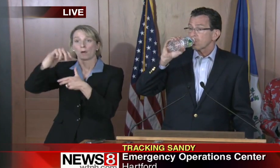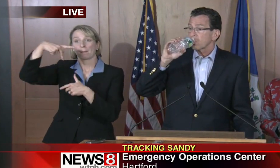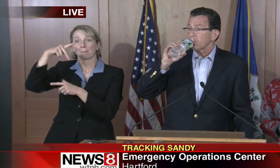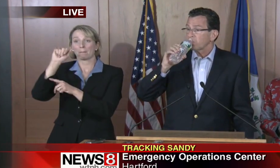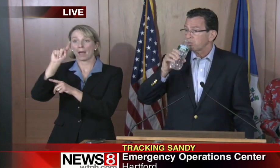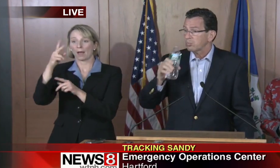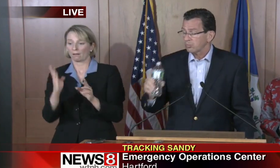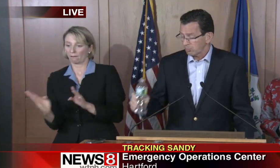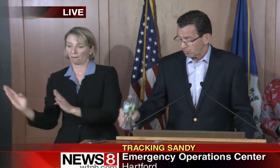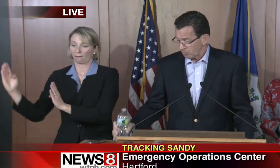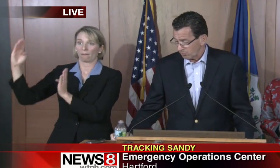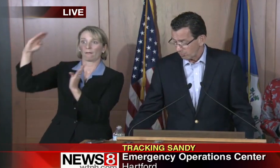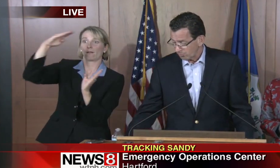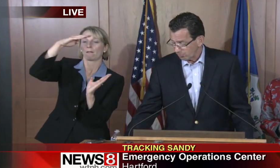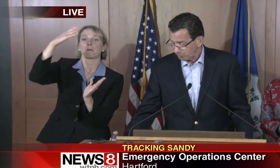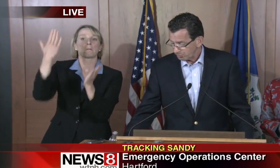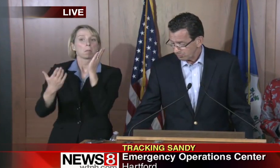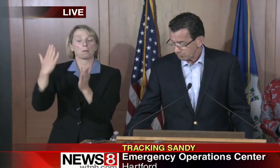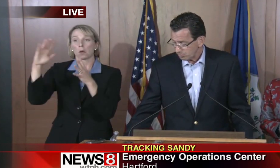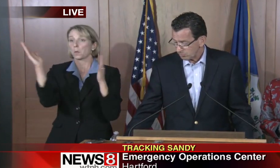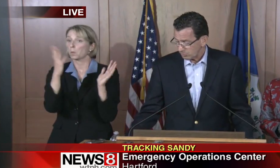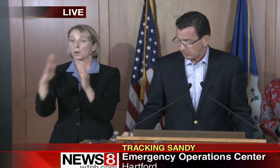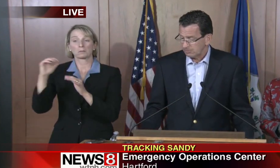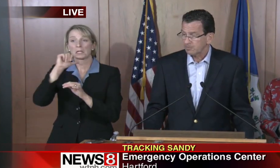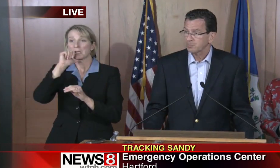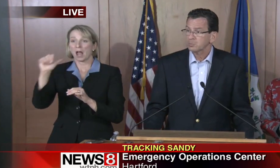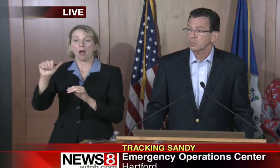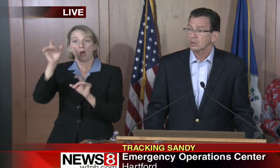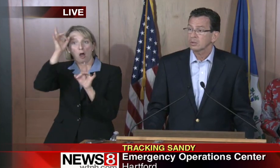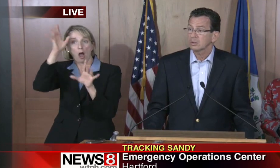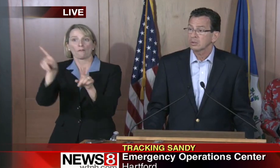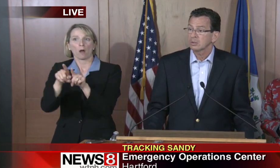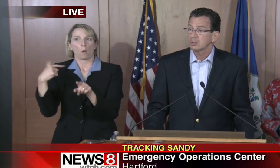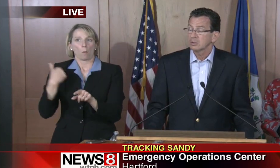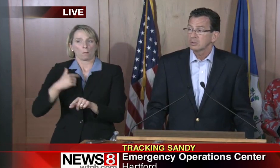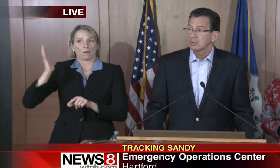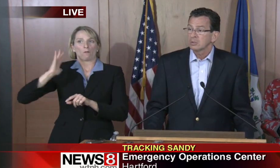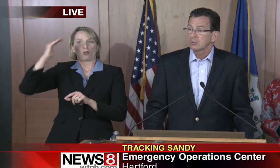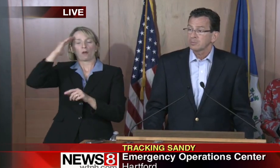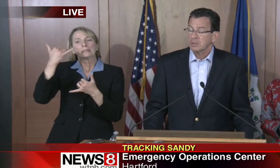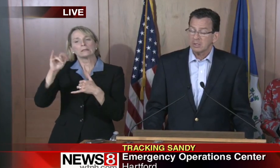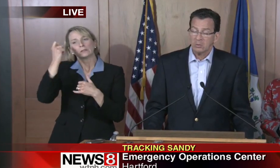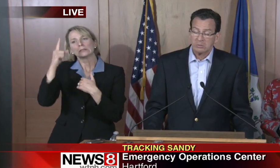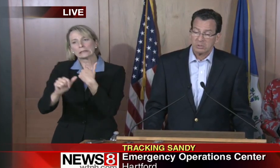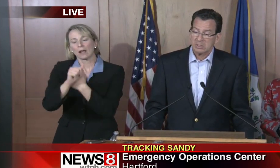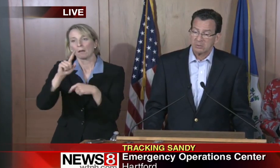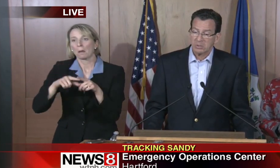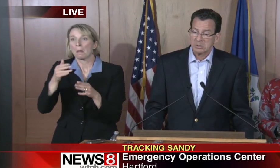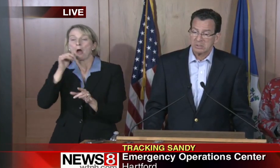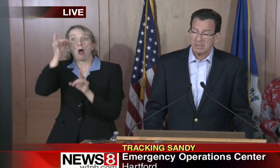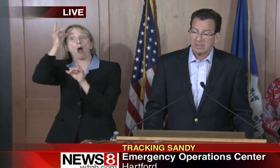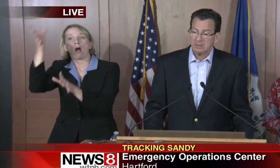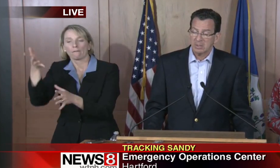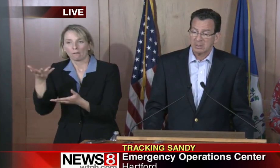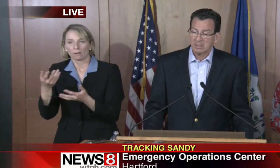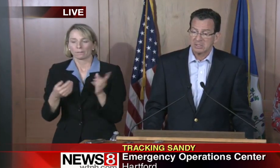the winds won't be necessarily as high as we thought, but still be dangerous. You know, we're seeing